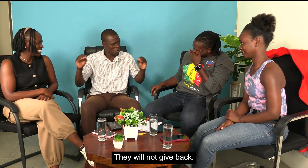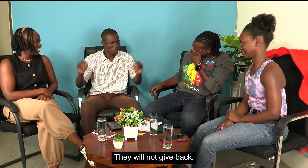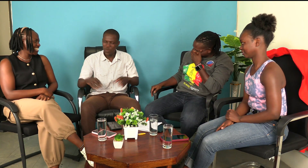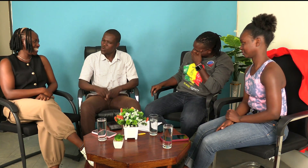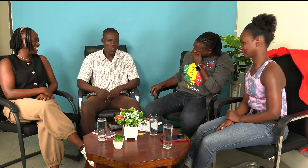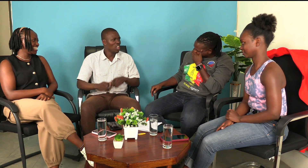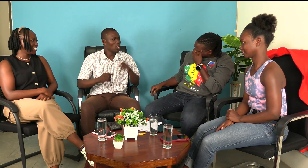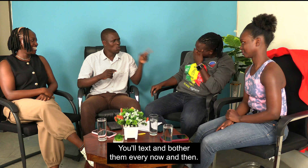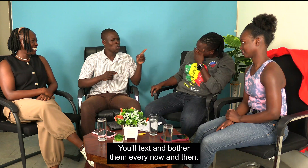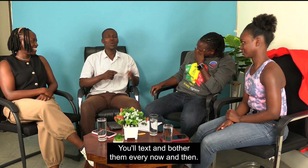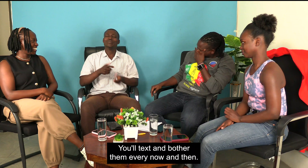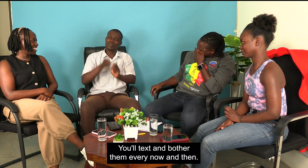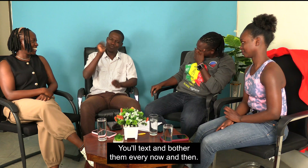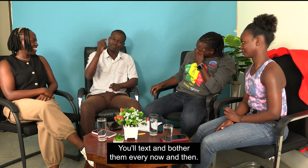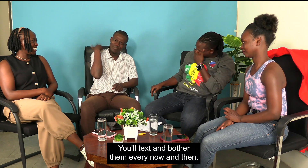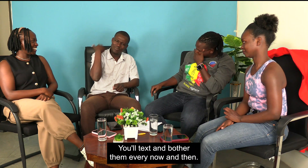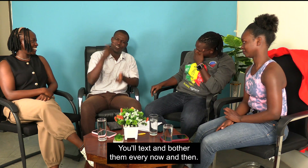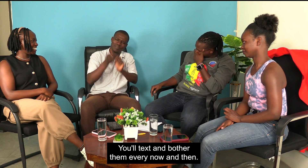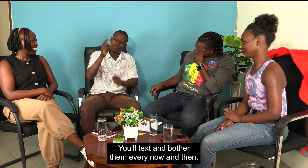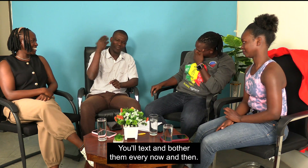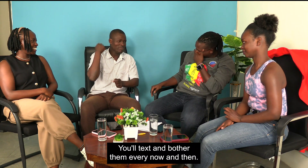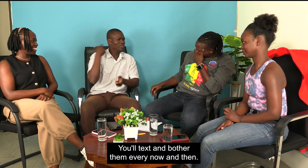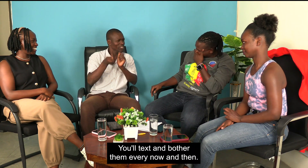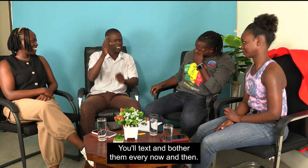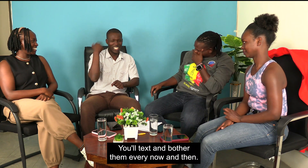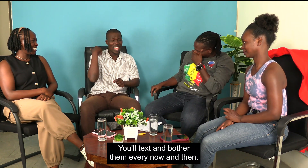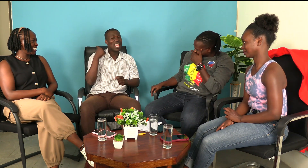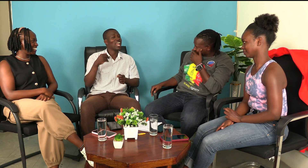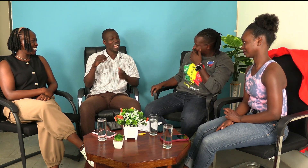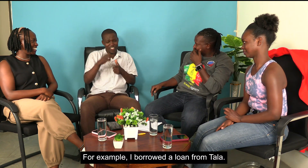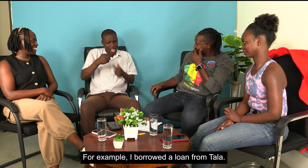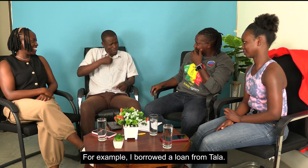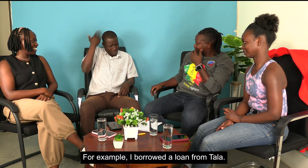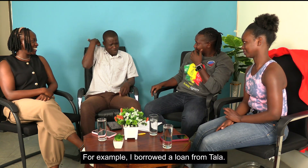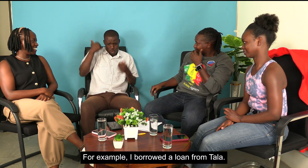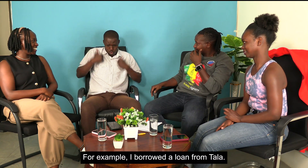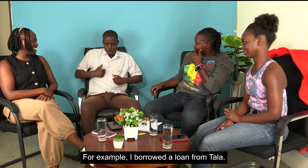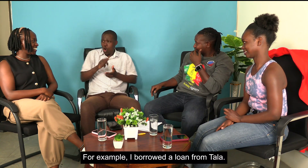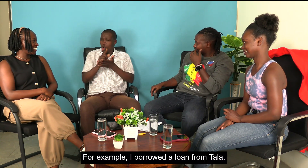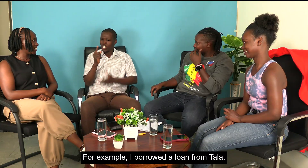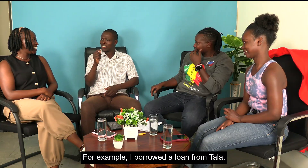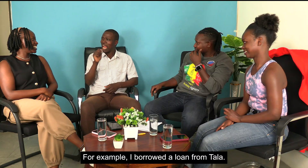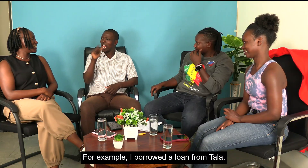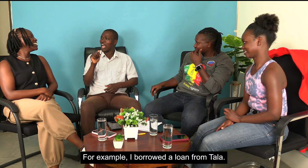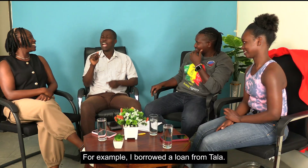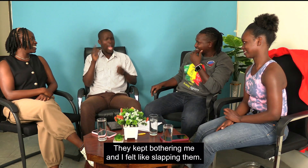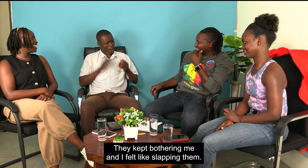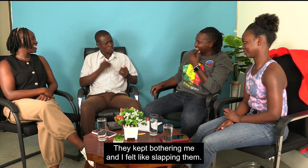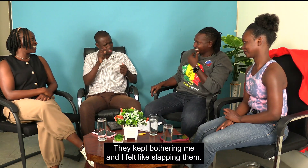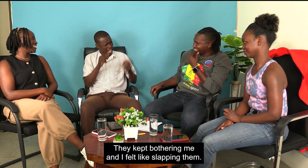It's 1K, I'll give you back. But you text them, you bother them. Personally, I took